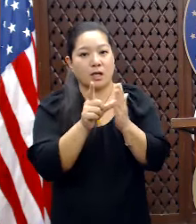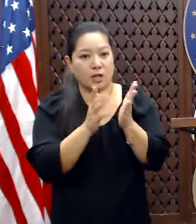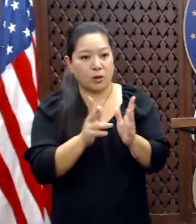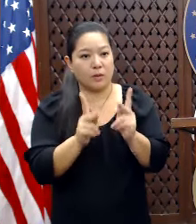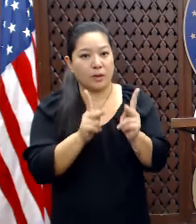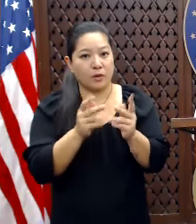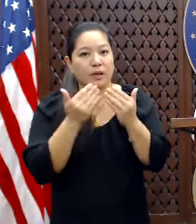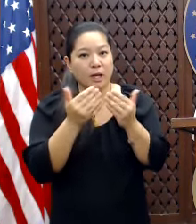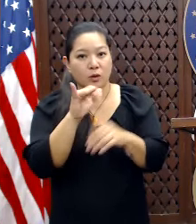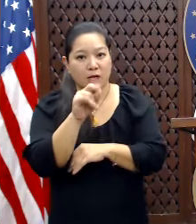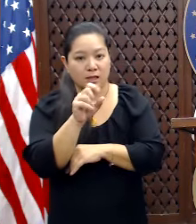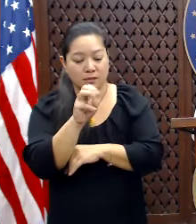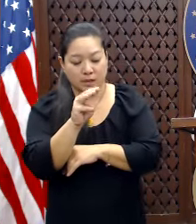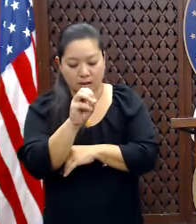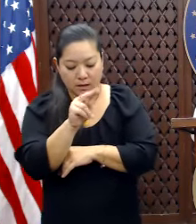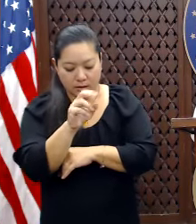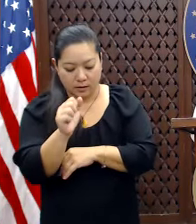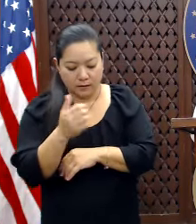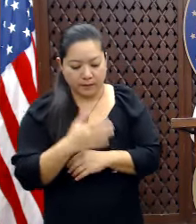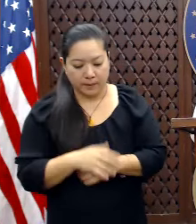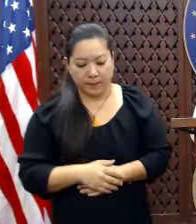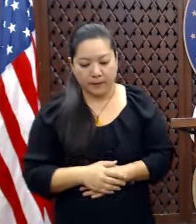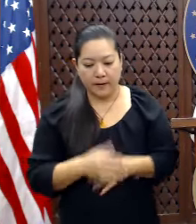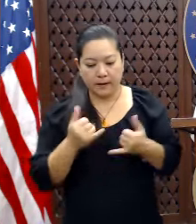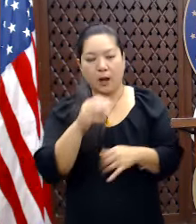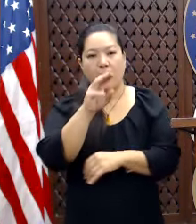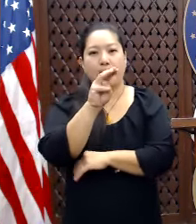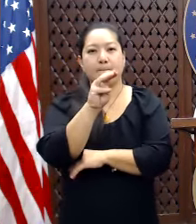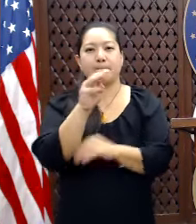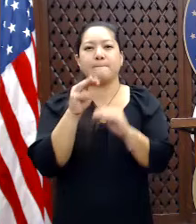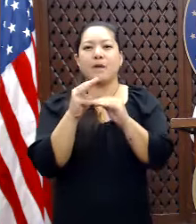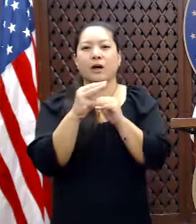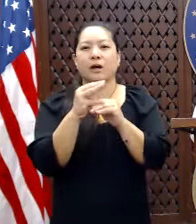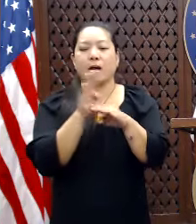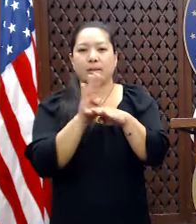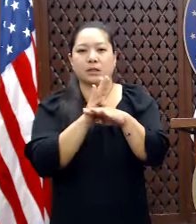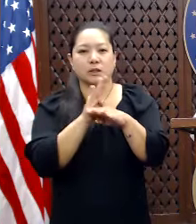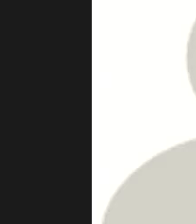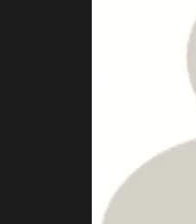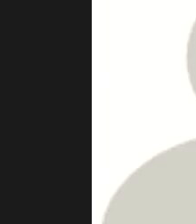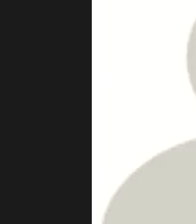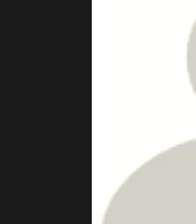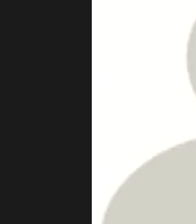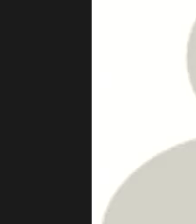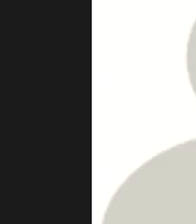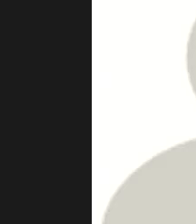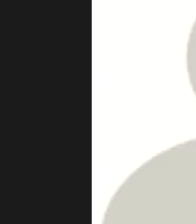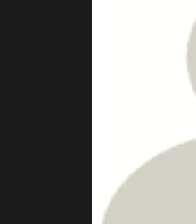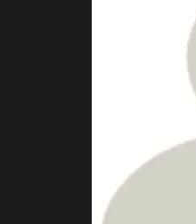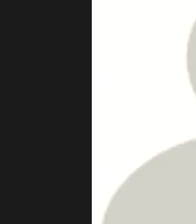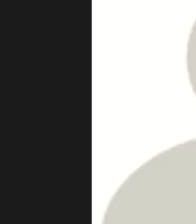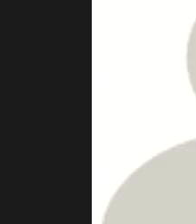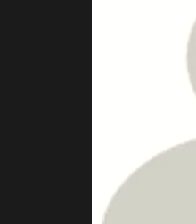Jasmine. We'll move on to Mariana's Business Journal. Rianne, do you have a question? No question, thank